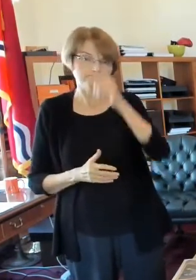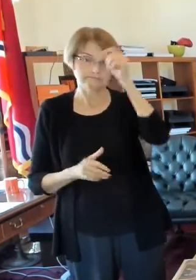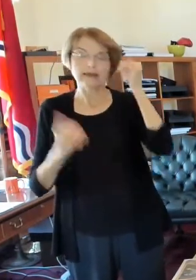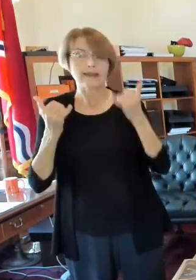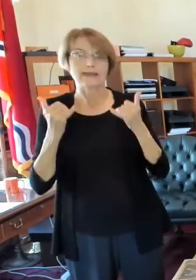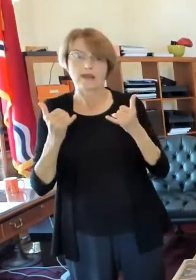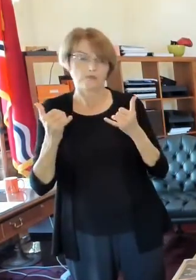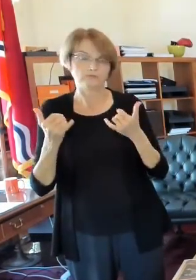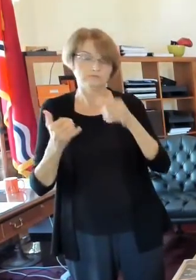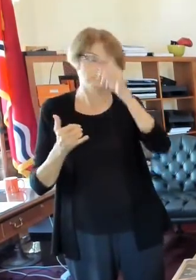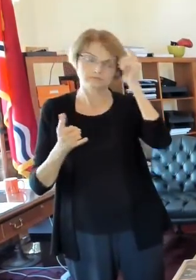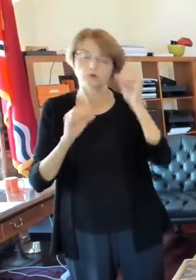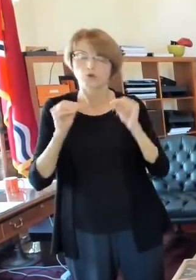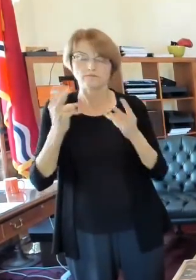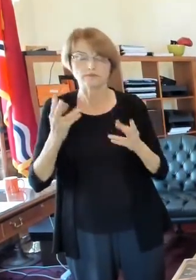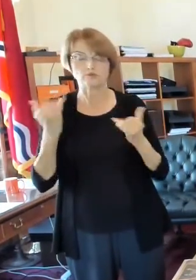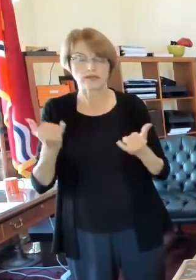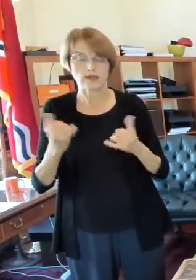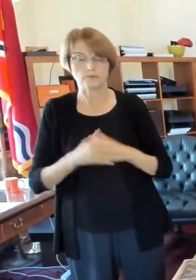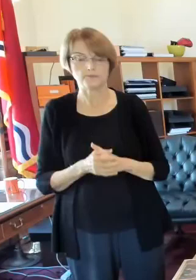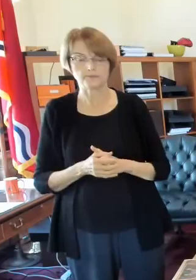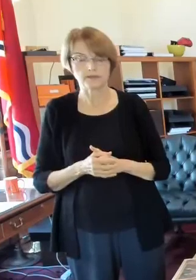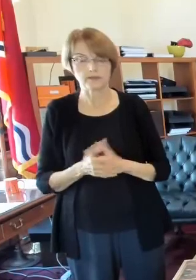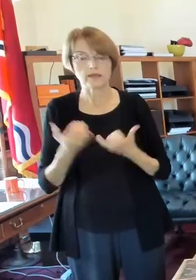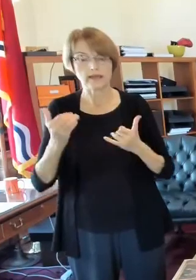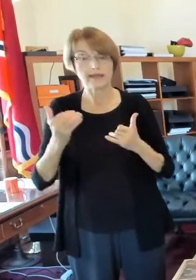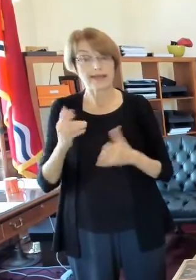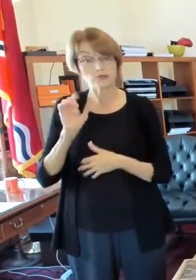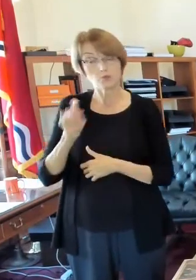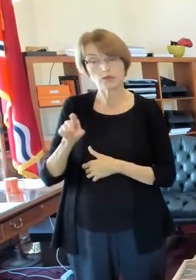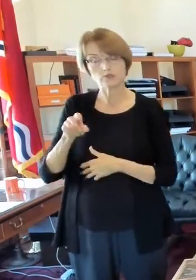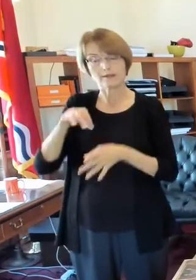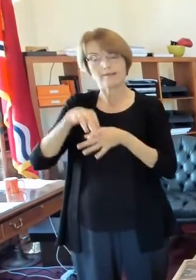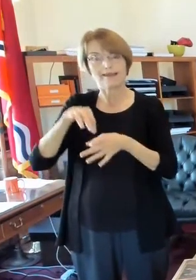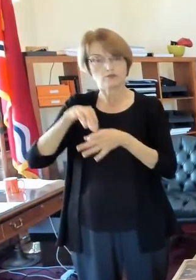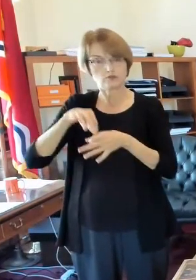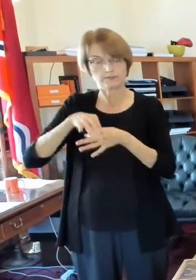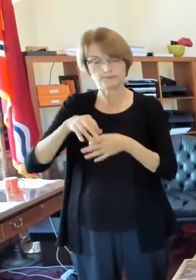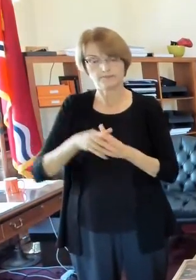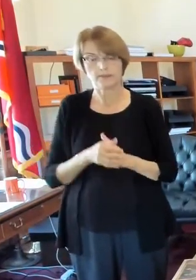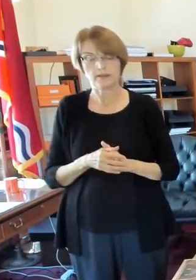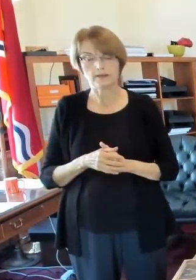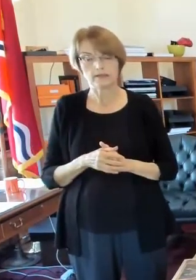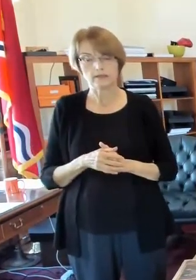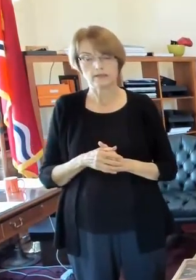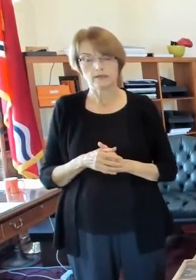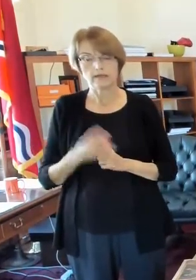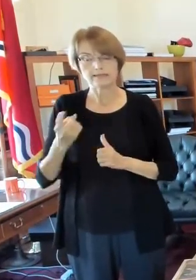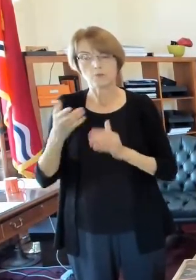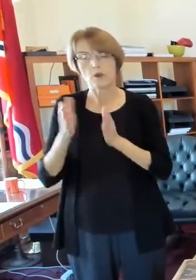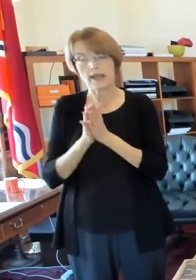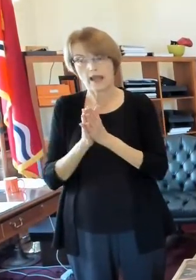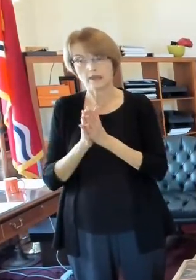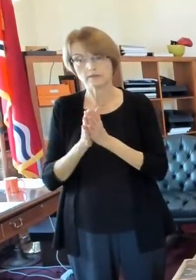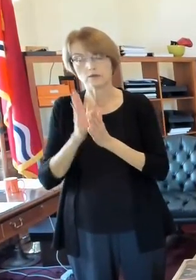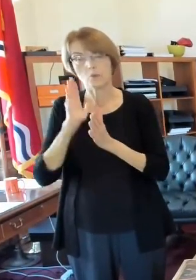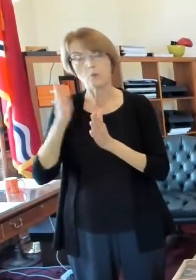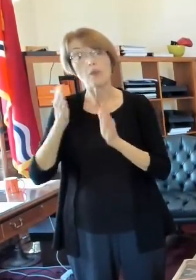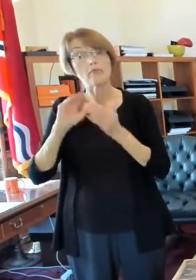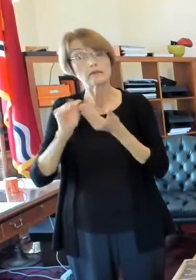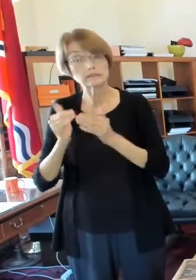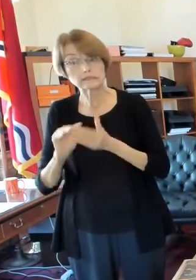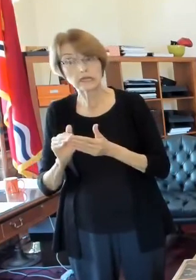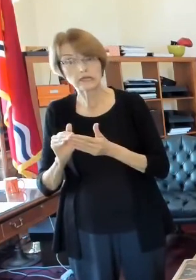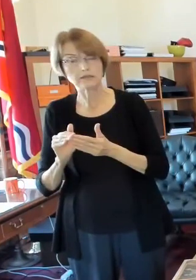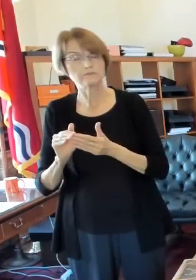now. So questions about elections. We did get a question about whether the city was considering, like